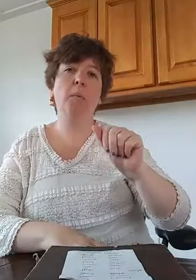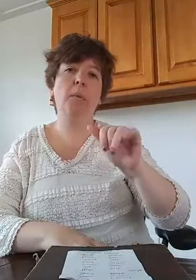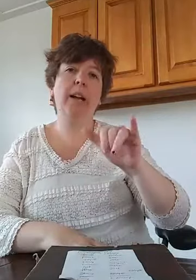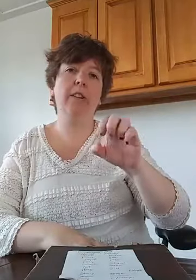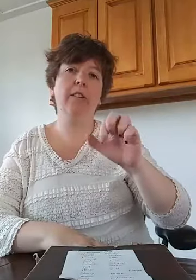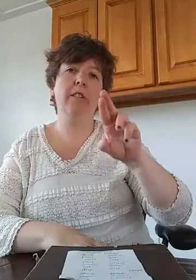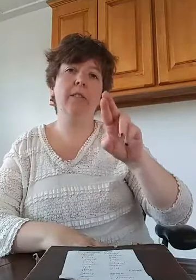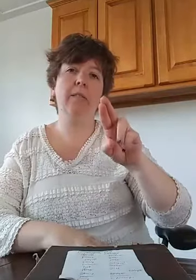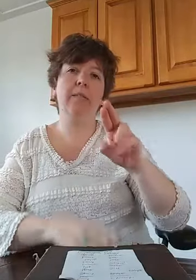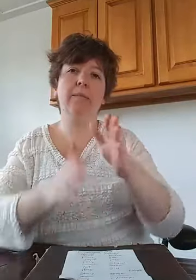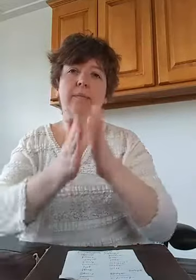Prayer.